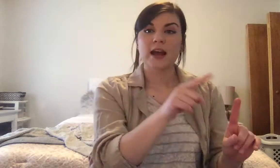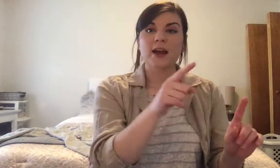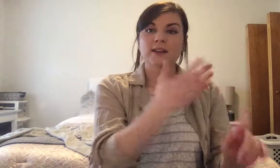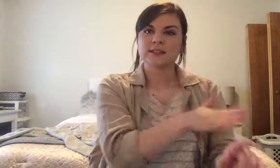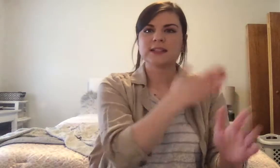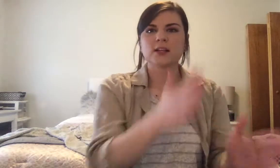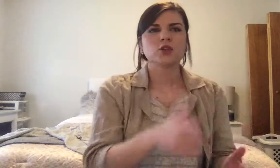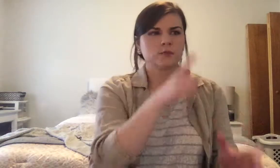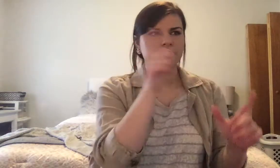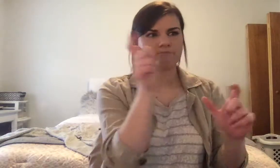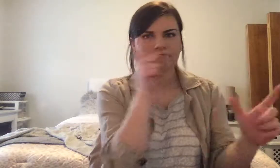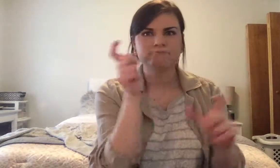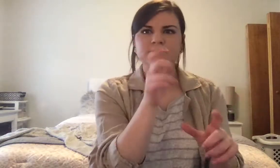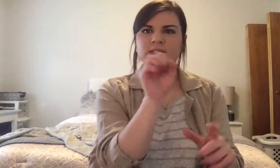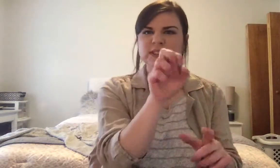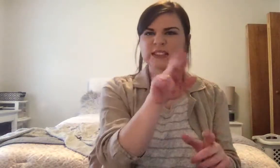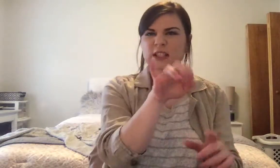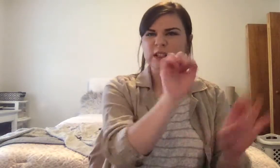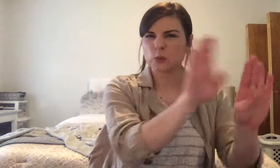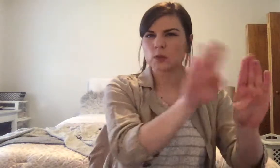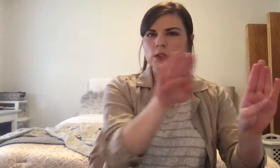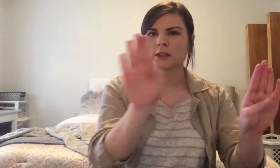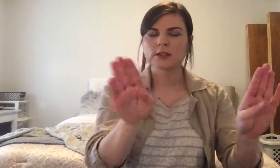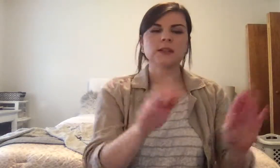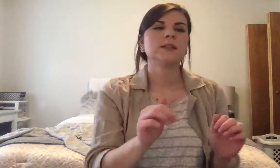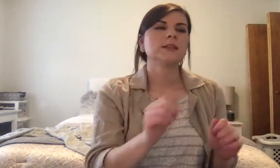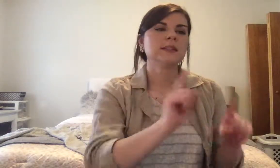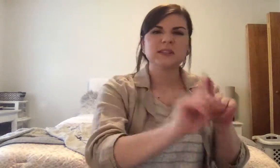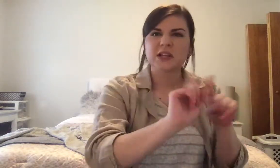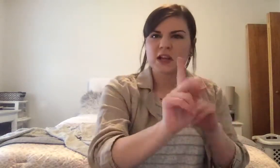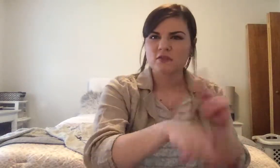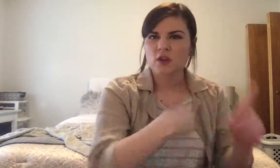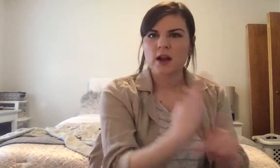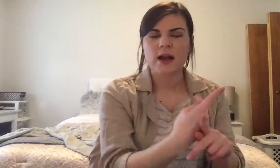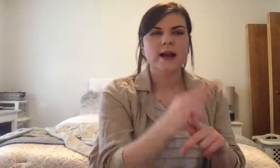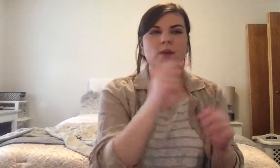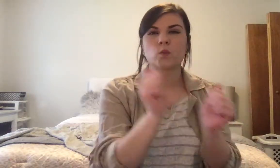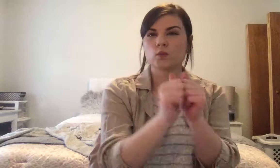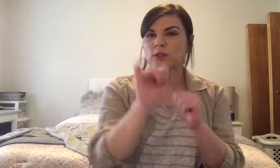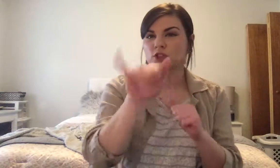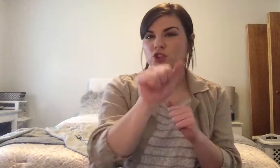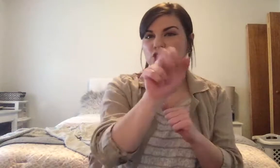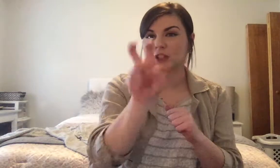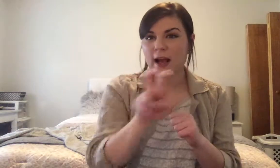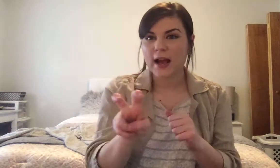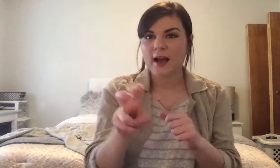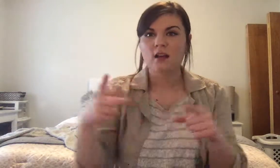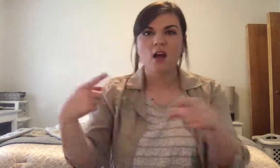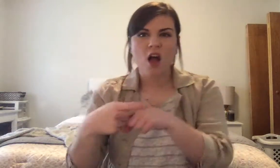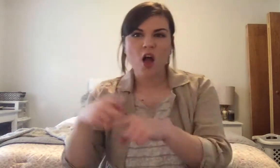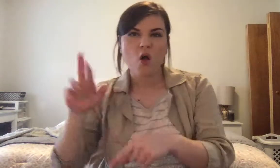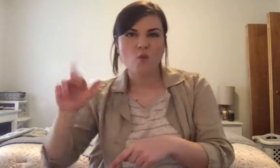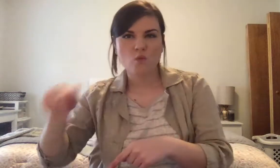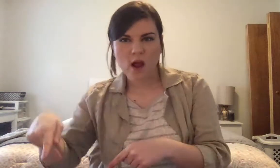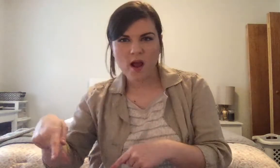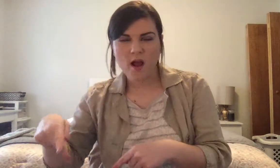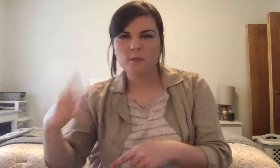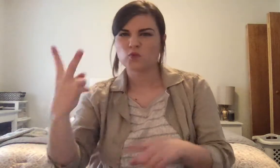jazz artists, these jazz musicians, and they would play jazz music as he would rap over the music. And it was really just interesting